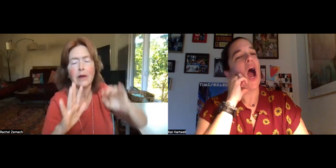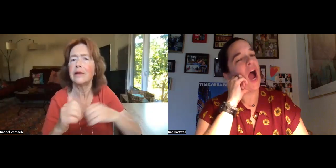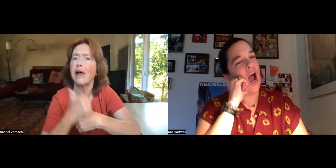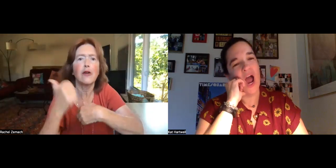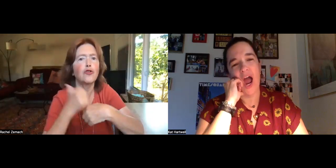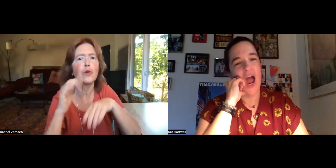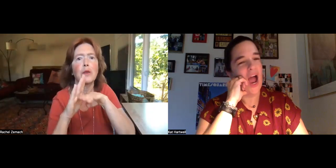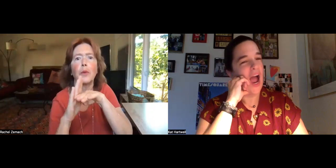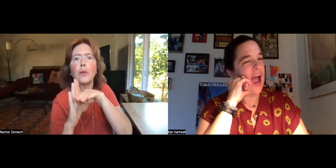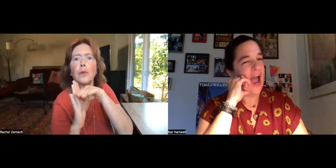Interest.